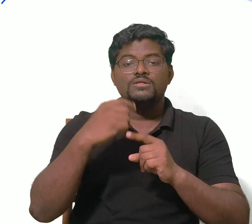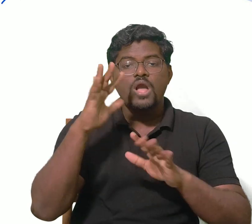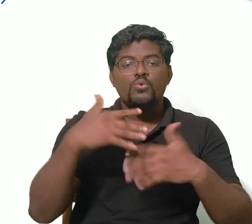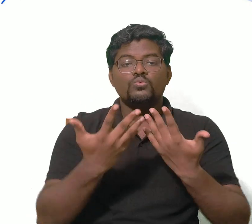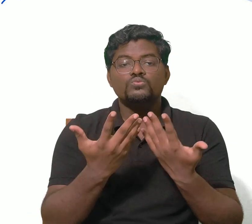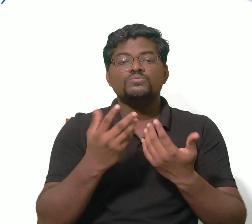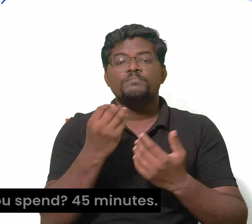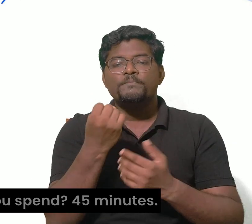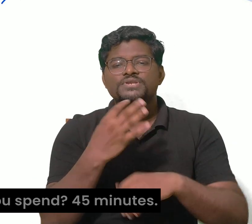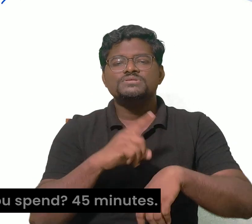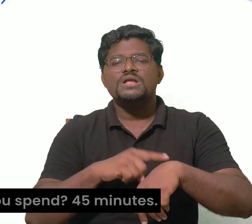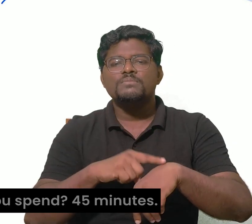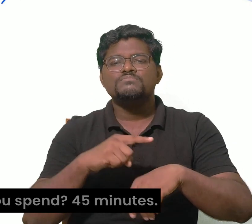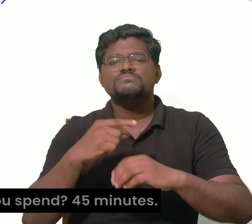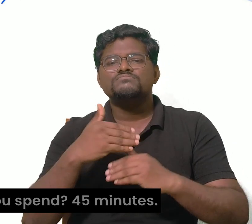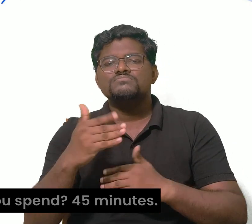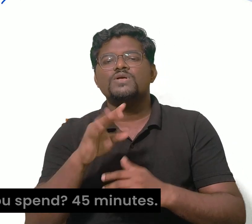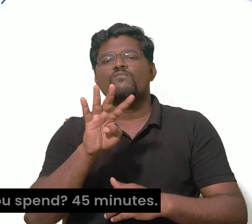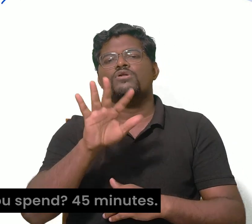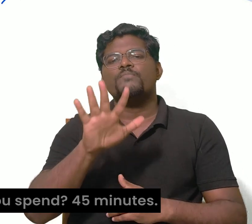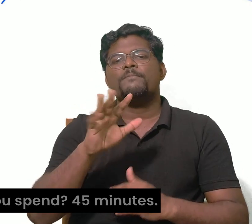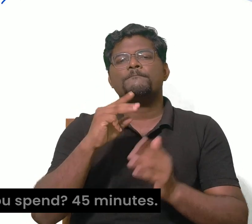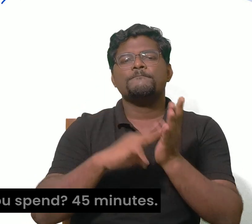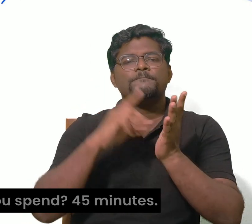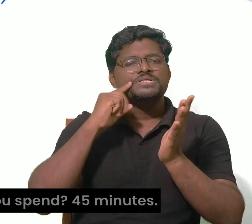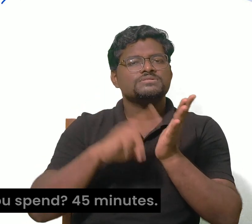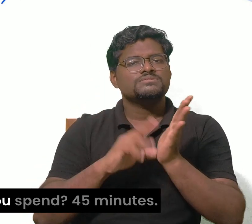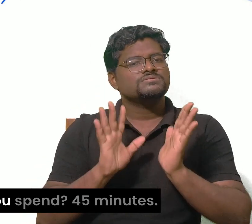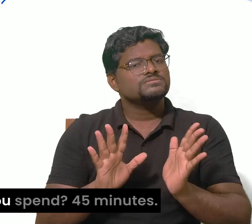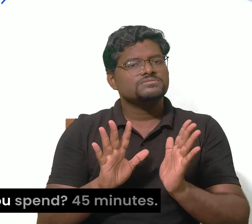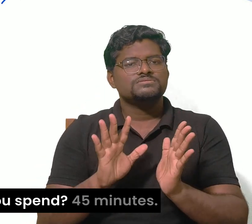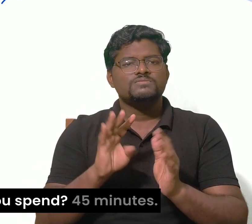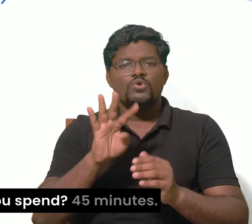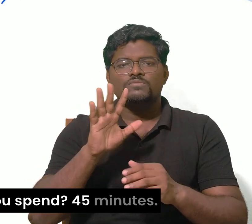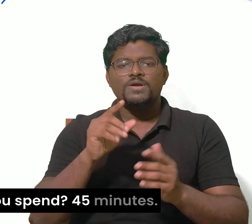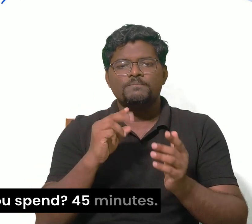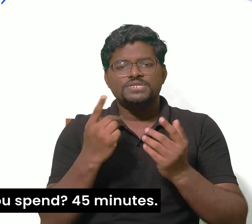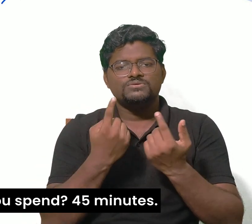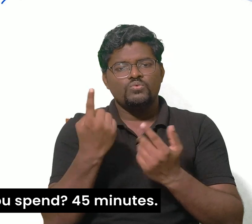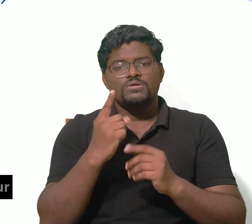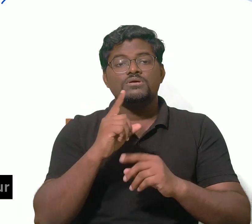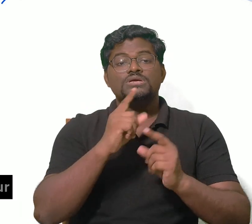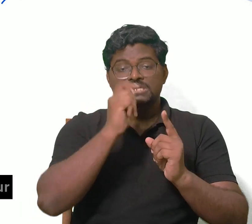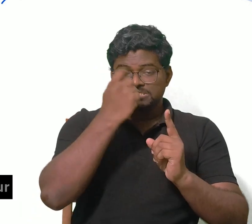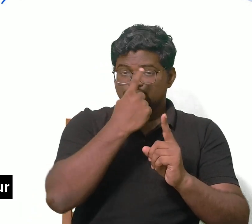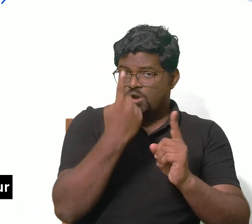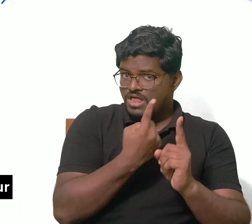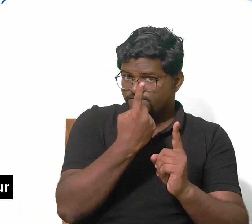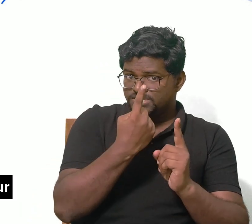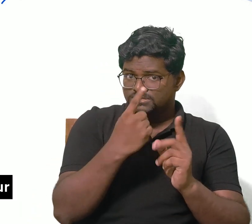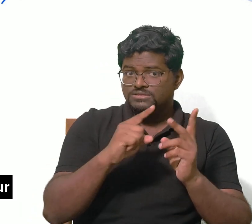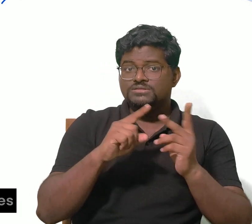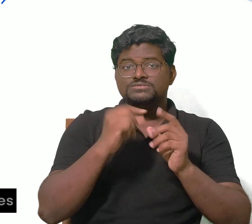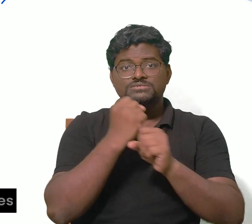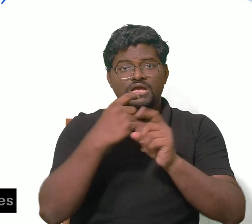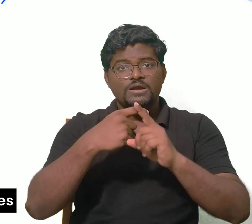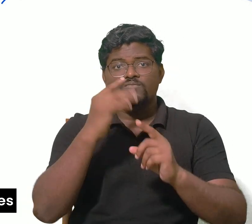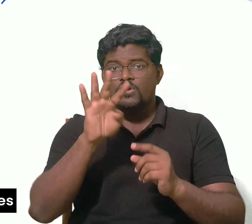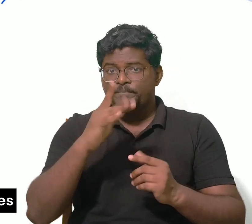So for GK part, how many minutes you have to spend? 45 minutes. This is English 1 hour, GK 45 minutes,